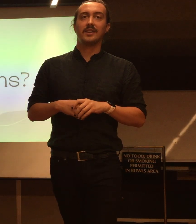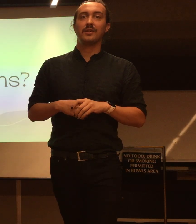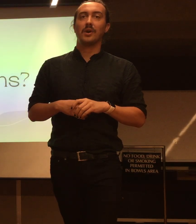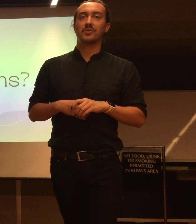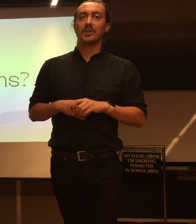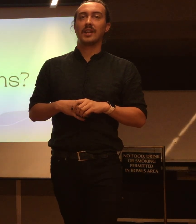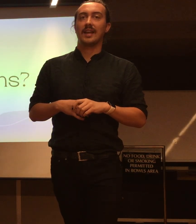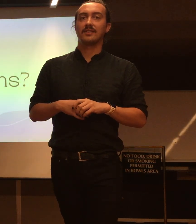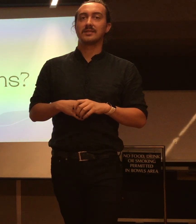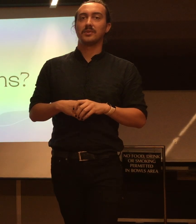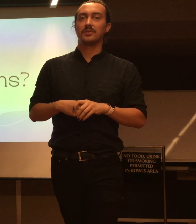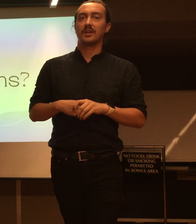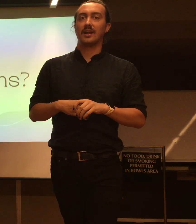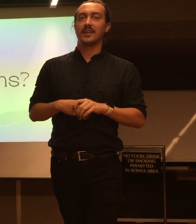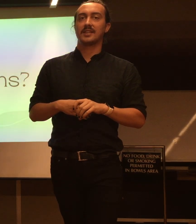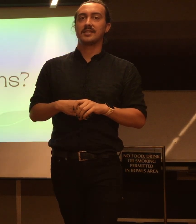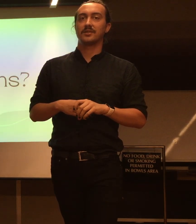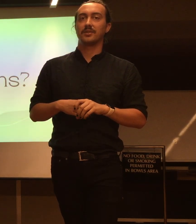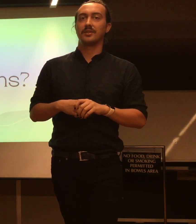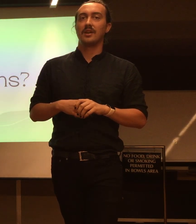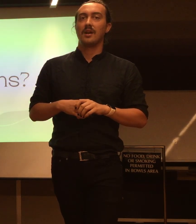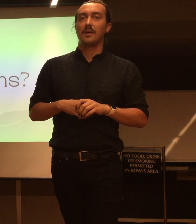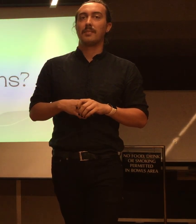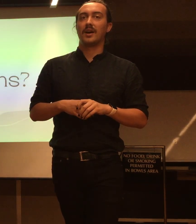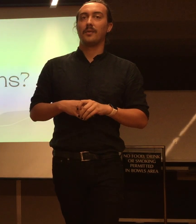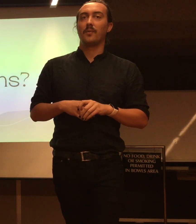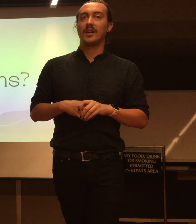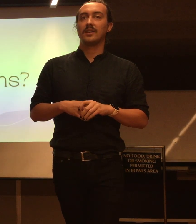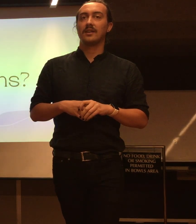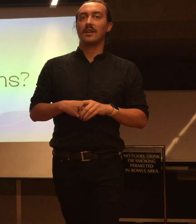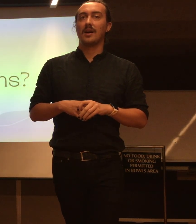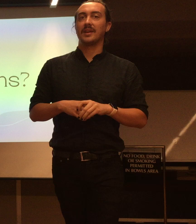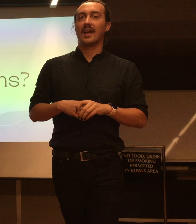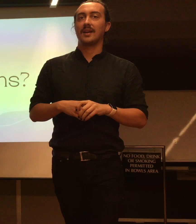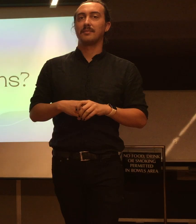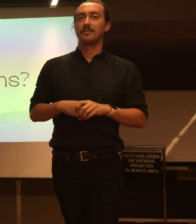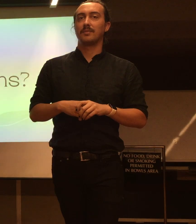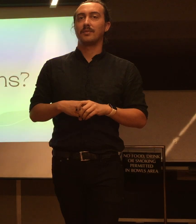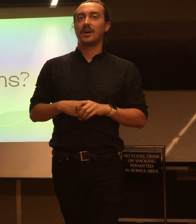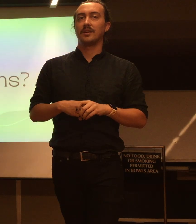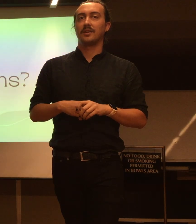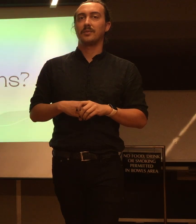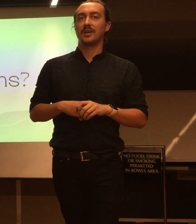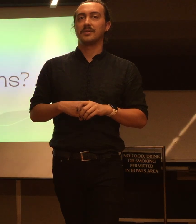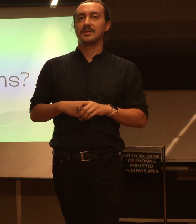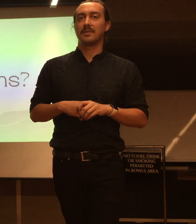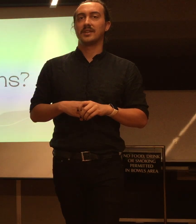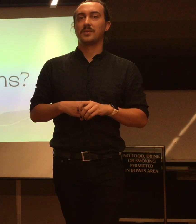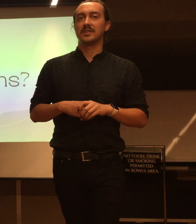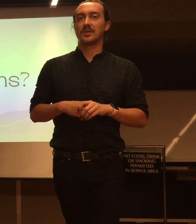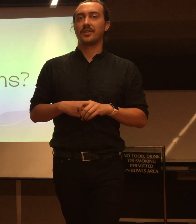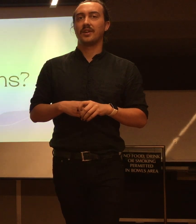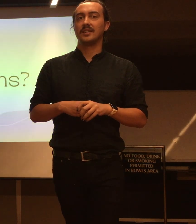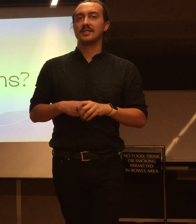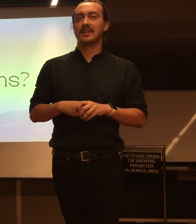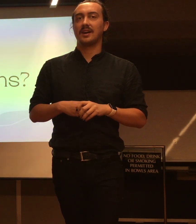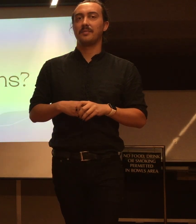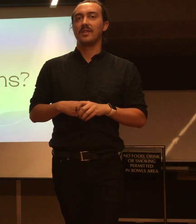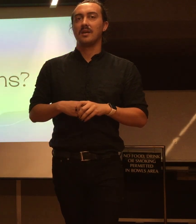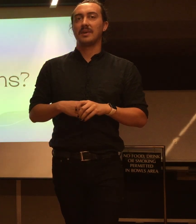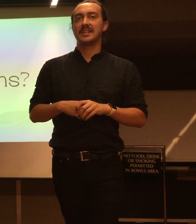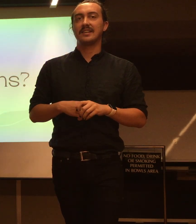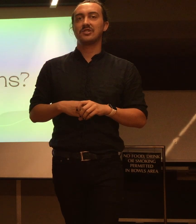So I grew up drinking cow's milk, Yeah. and that tasted good. But when I became, I don't know, when I was in my 20s or